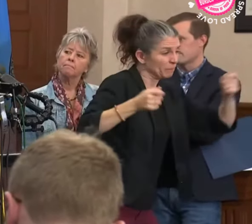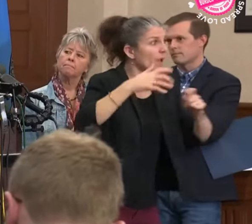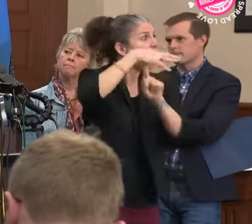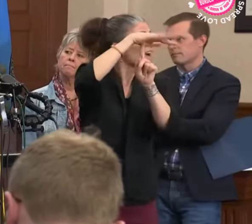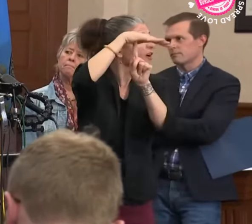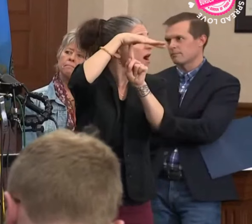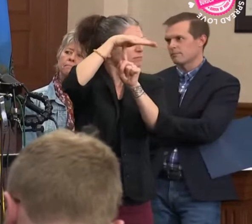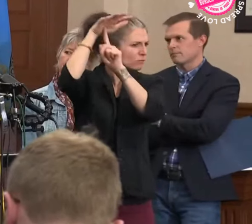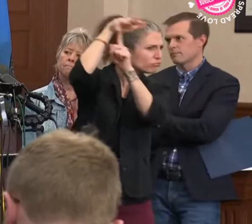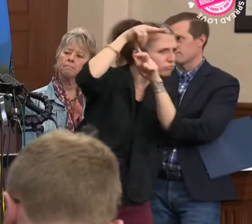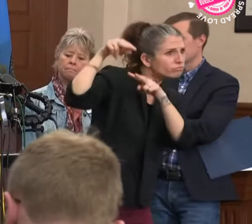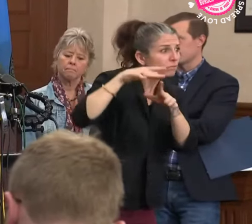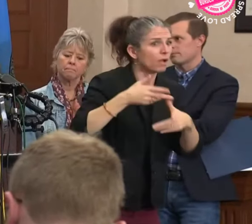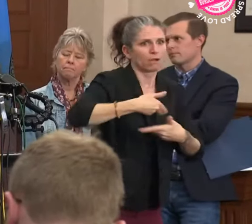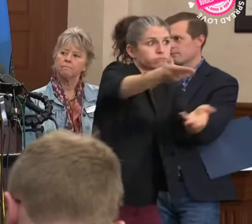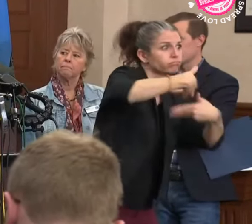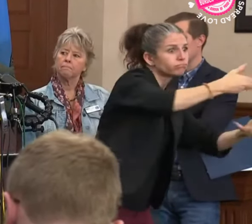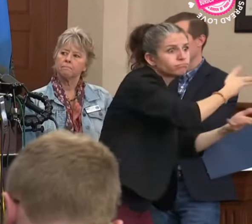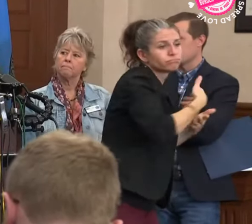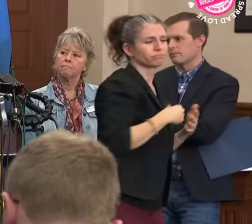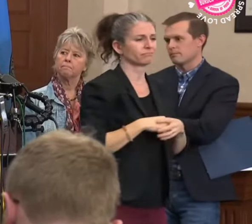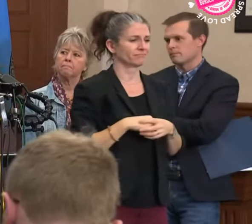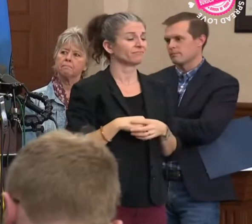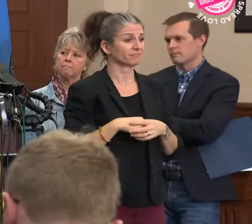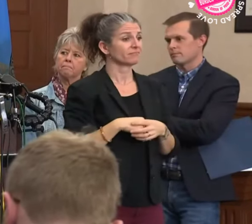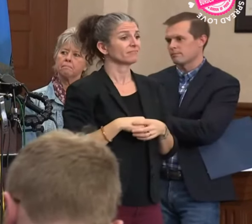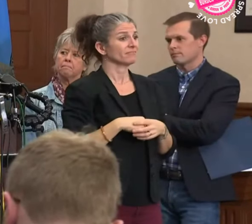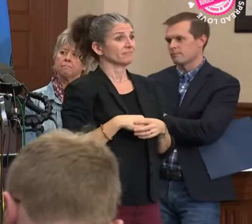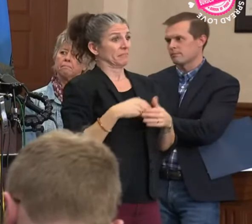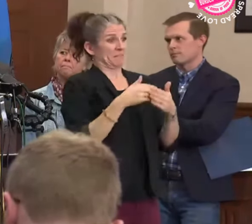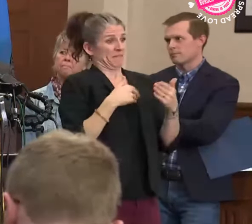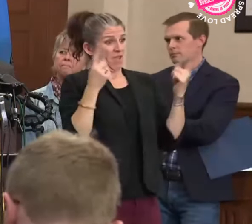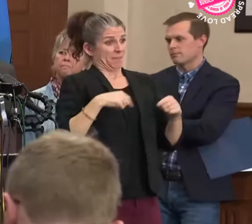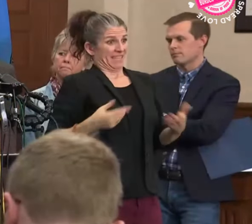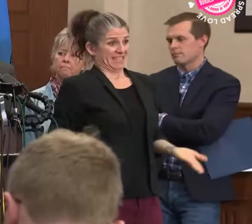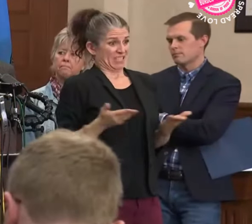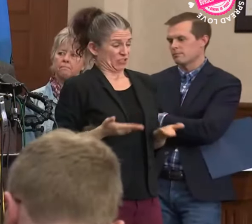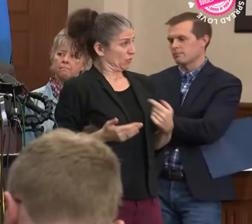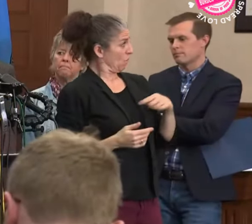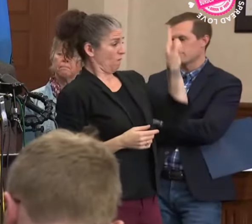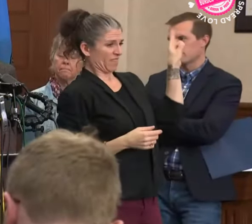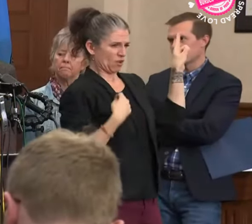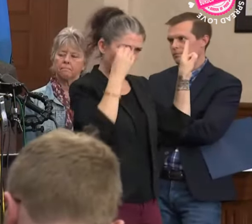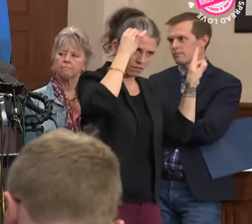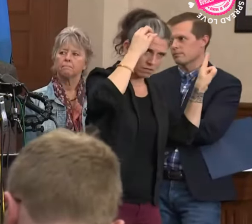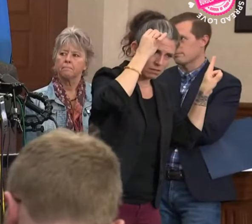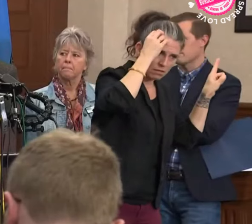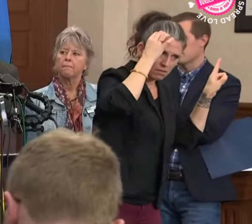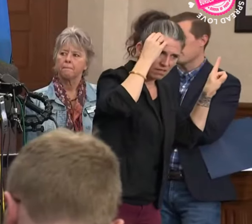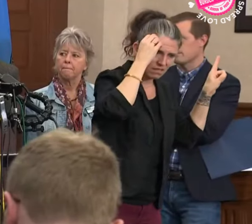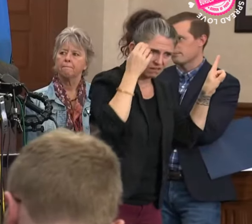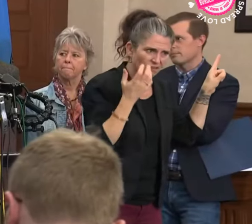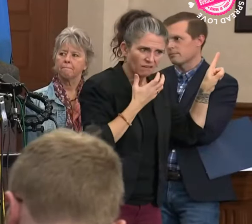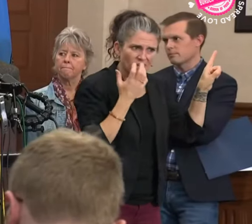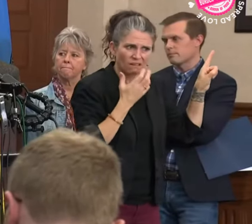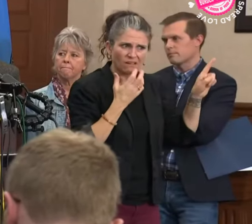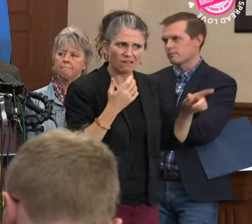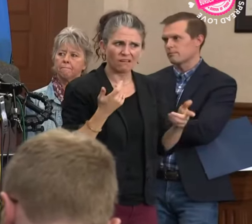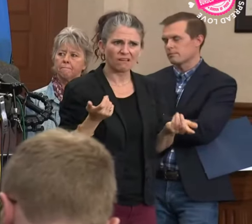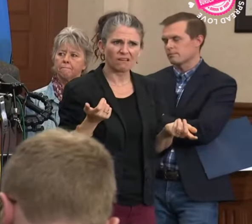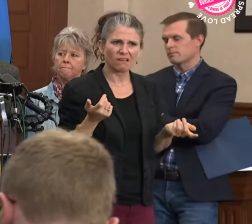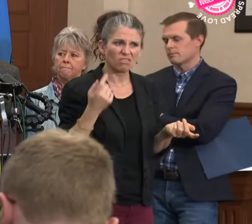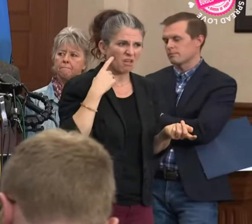people underestimate our capabilities here to care for people locally. I think last night we proved that by working together, we can do just that under the most